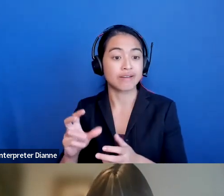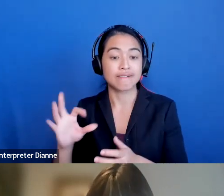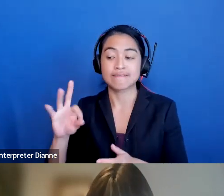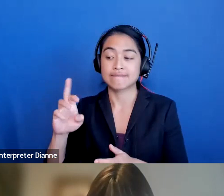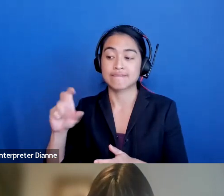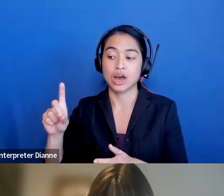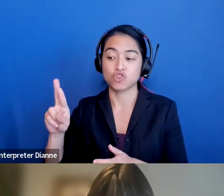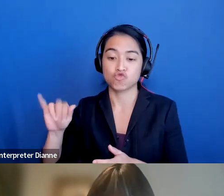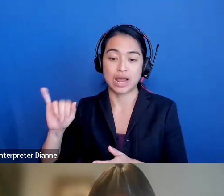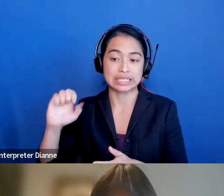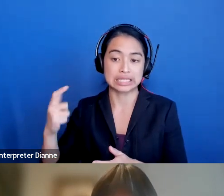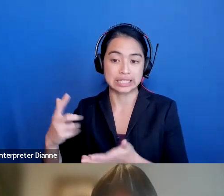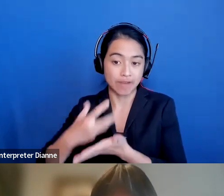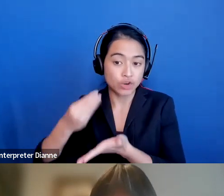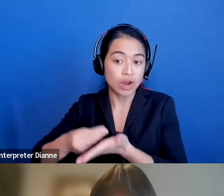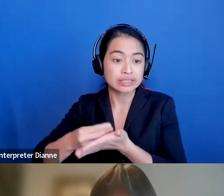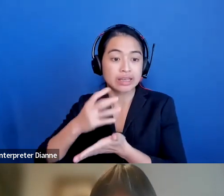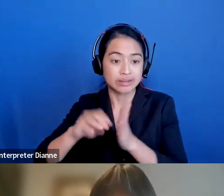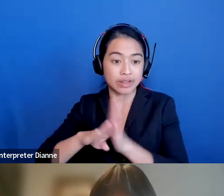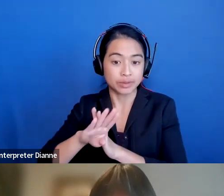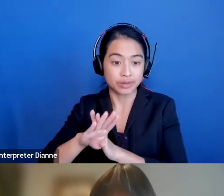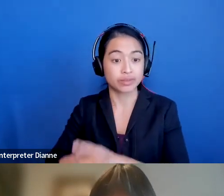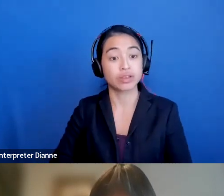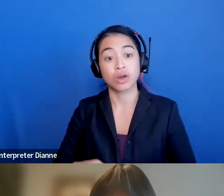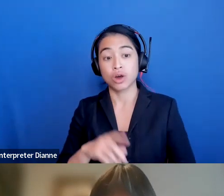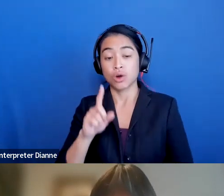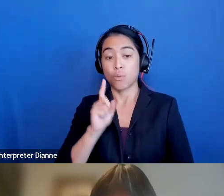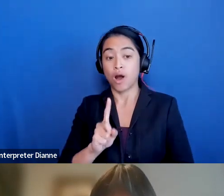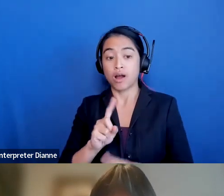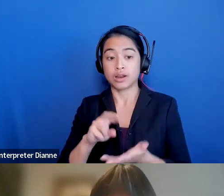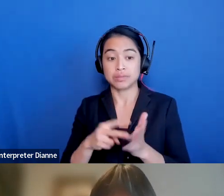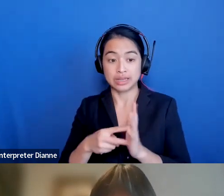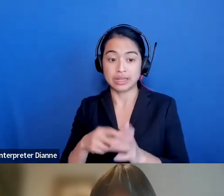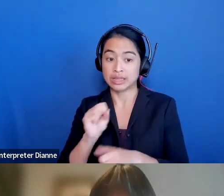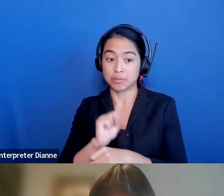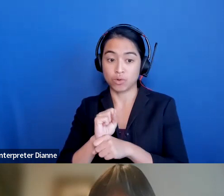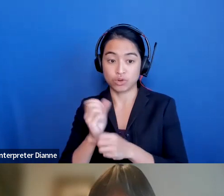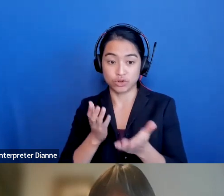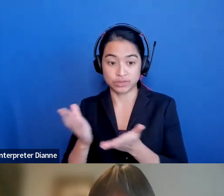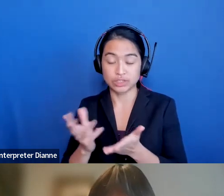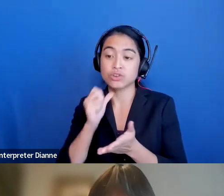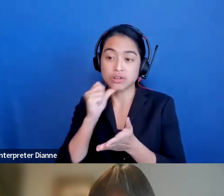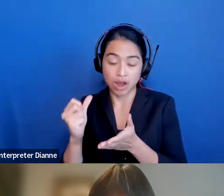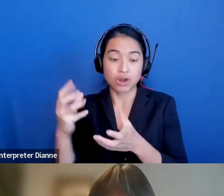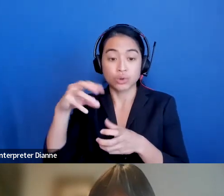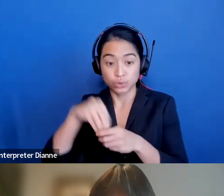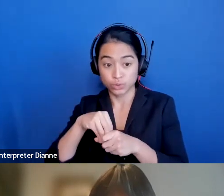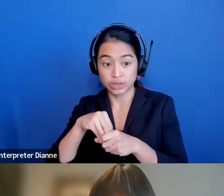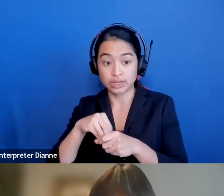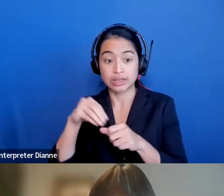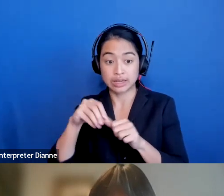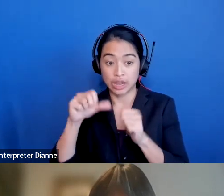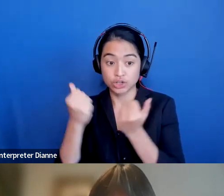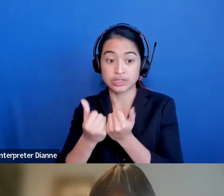development. So a 1, that no current capacity would mean that employment services are not included in